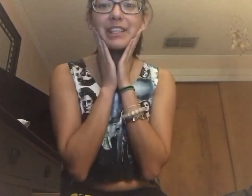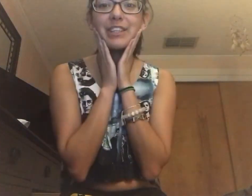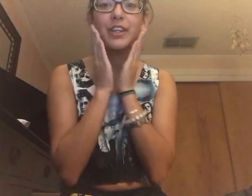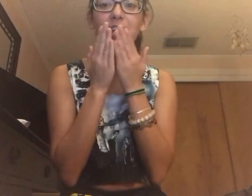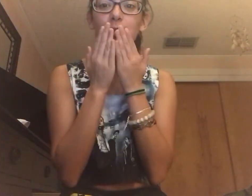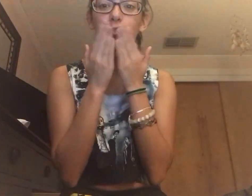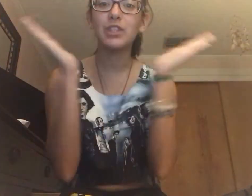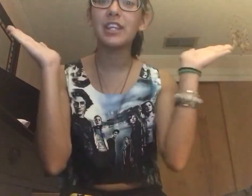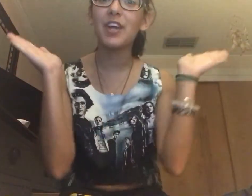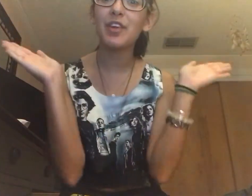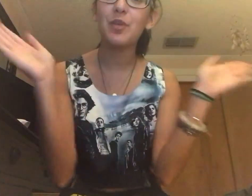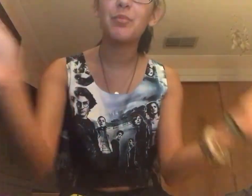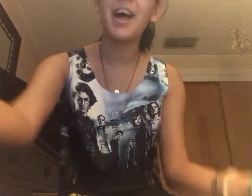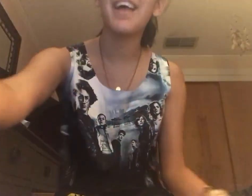guys enjoyed it. Love you. Bye.